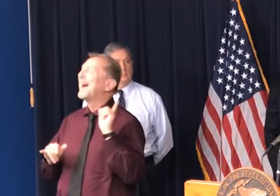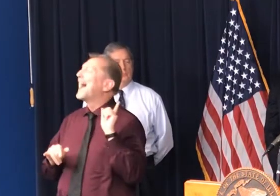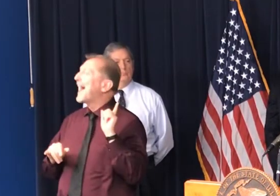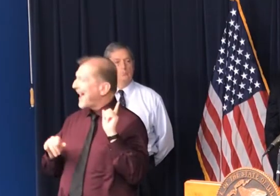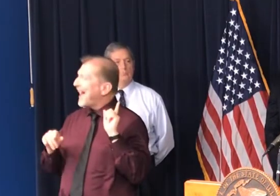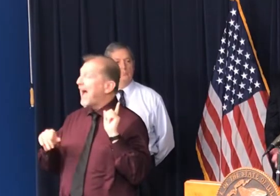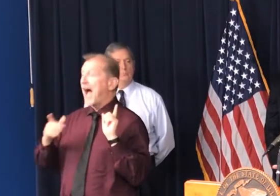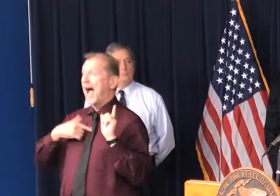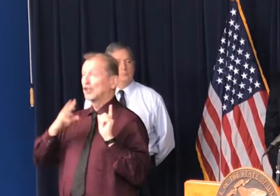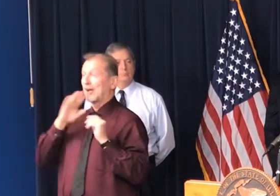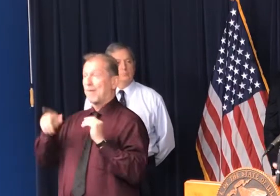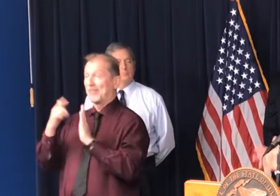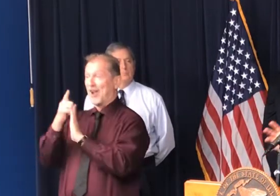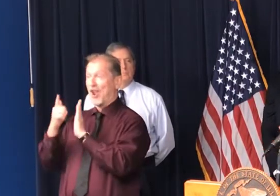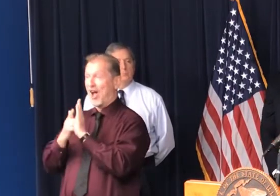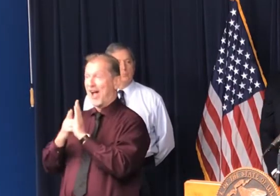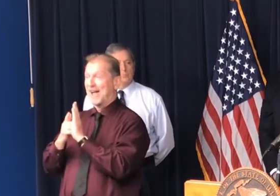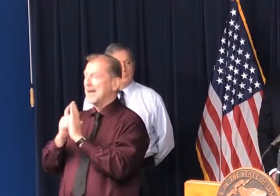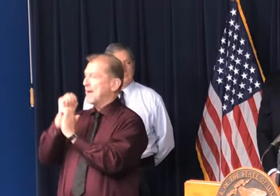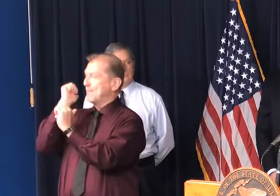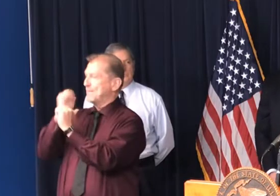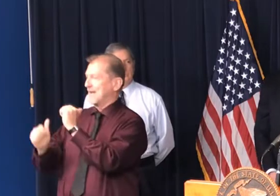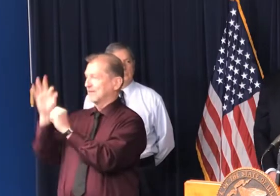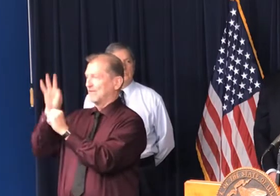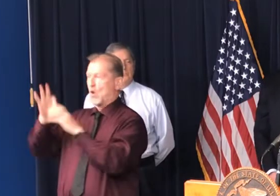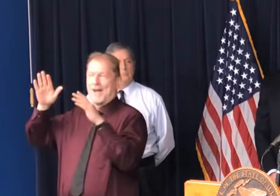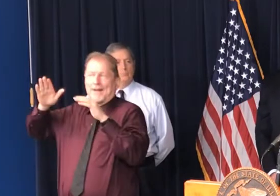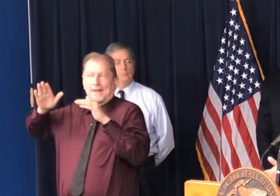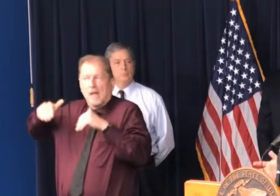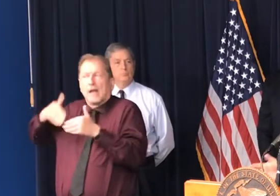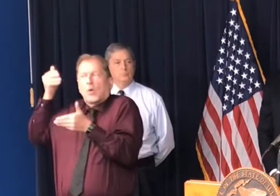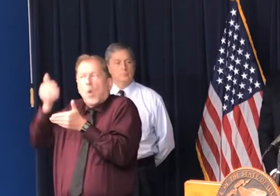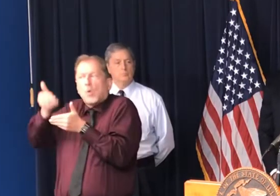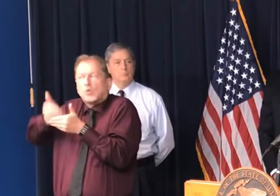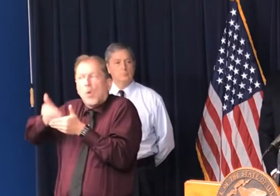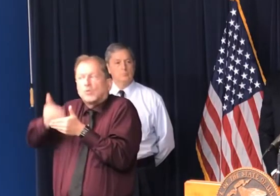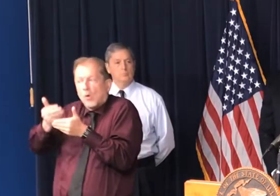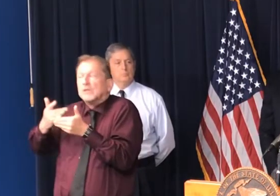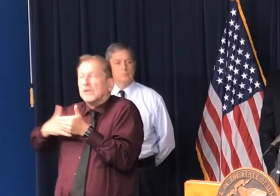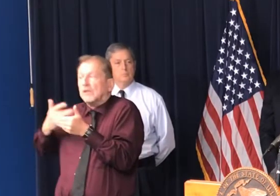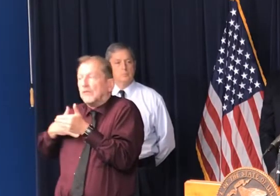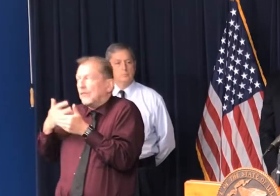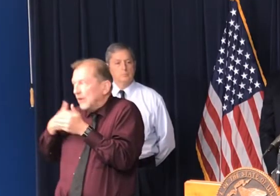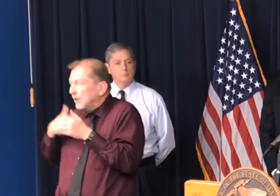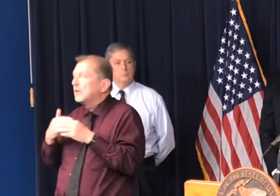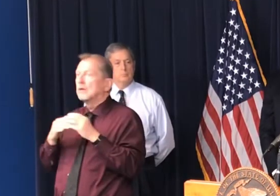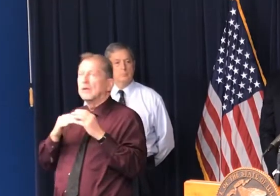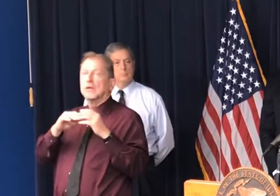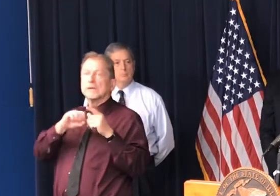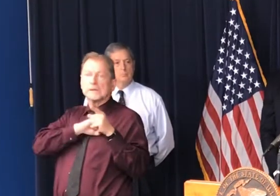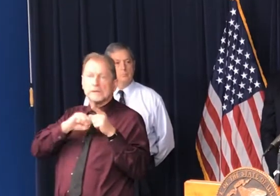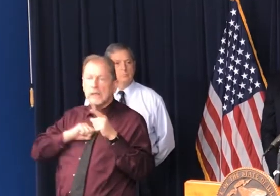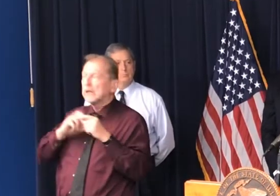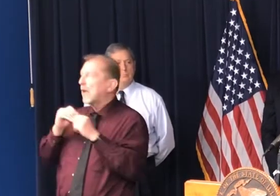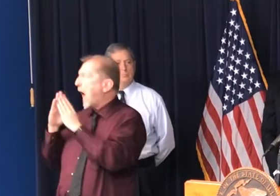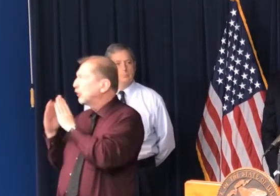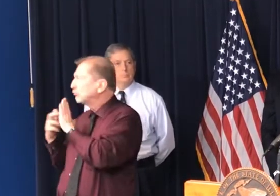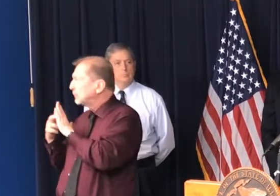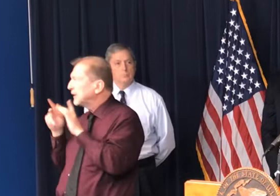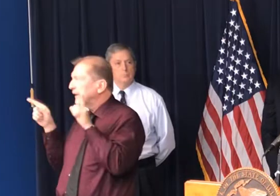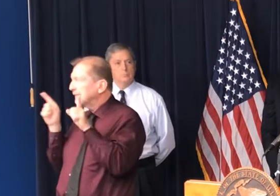hasn't actually passed. There was a negotiation. There's an agreement. We believe that it will pass the Senate and the House and get signed by